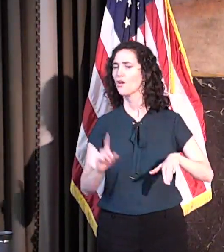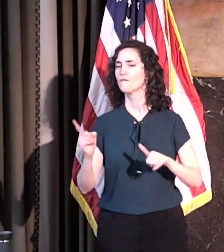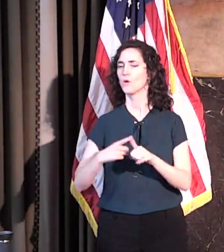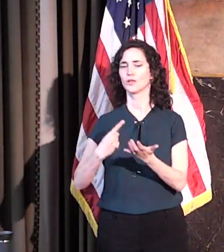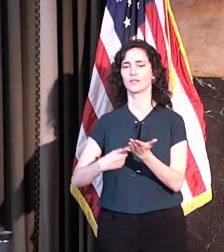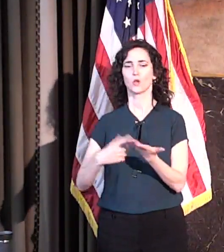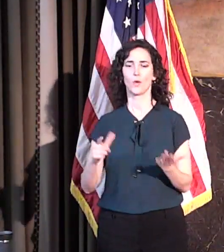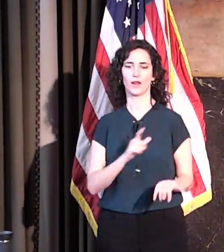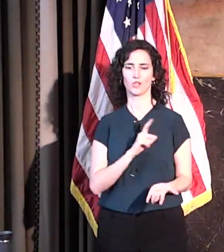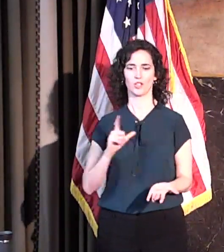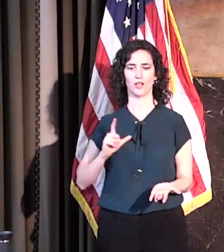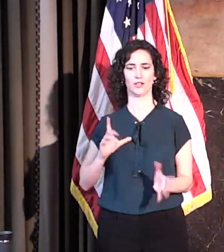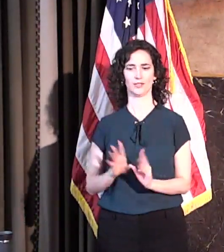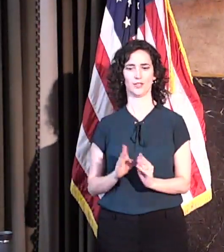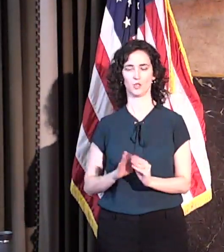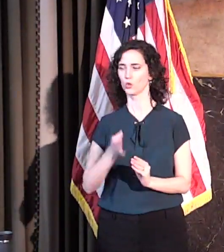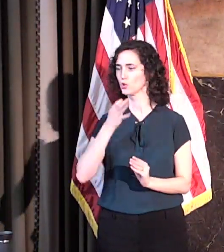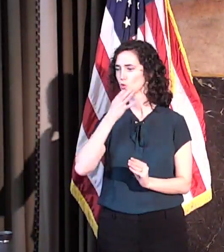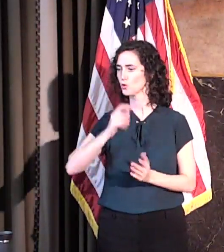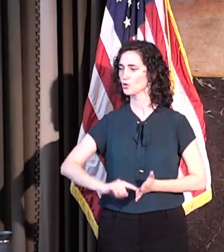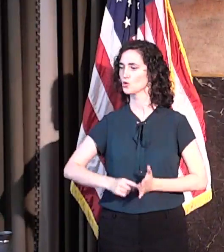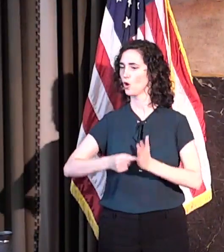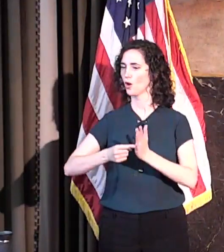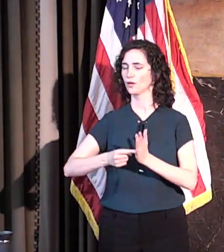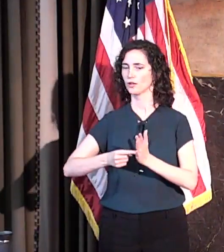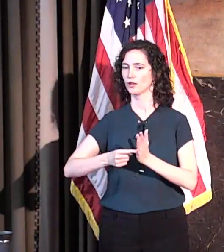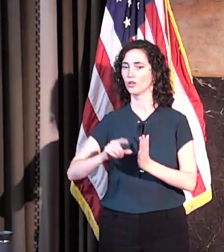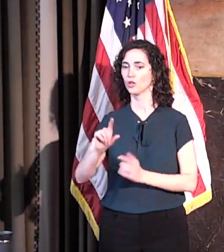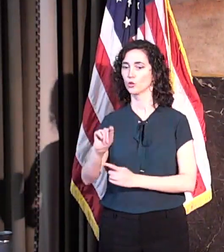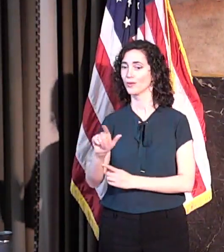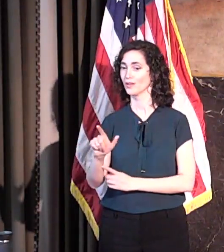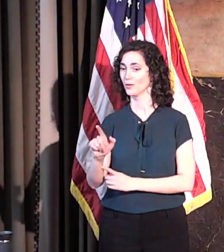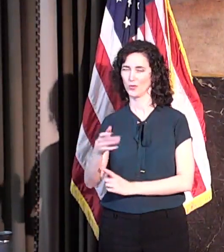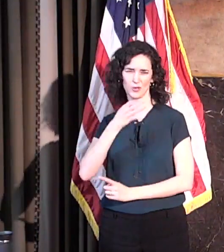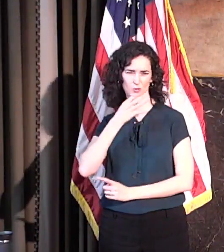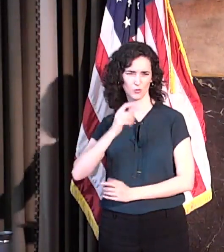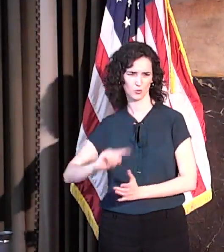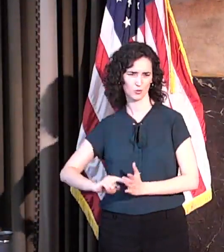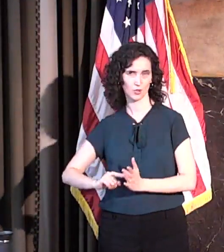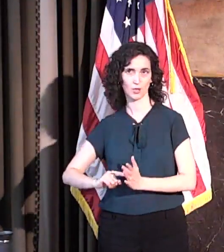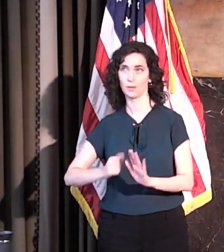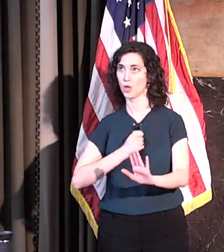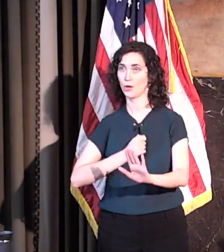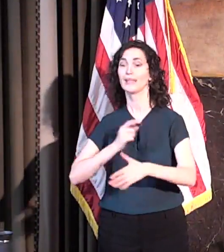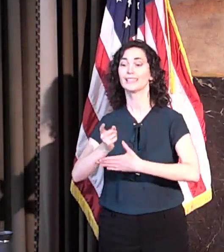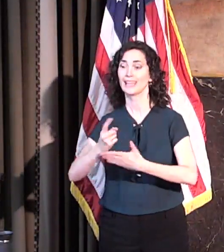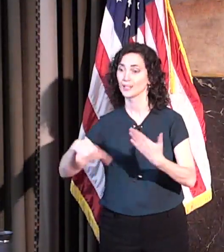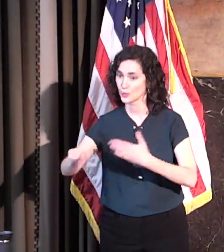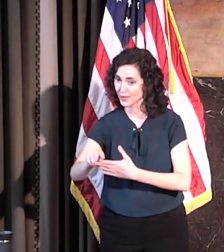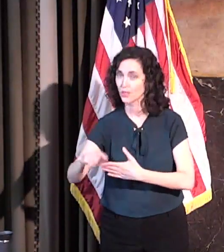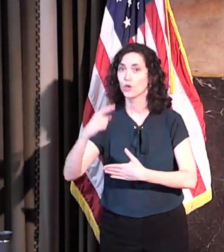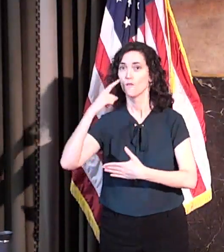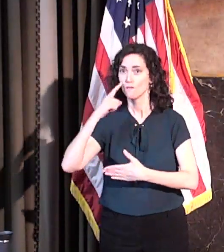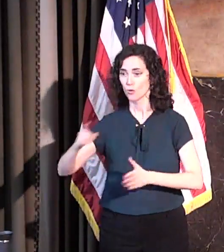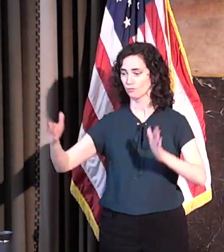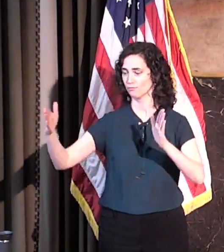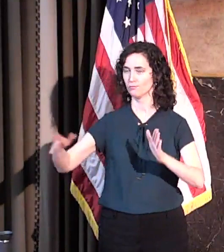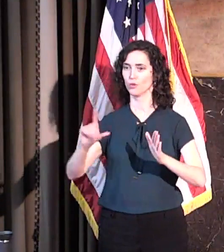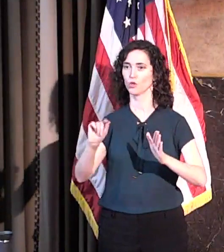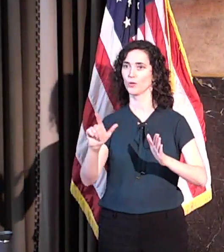legislative session that's going to start 2021. I'm sorry, next week for the 2021